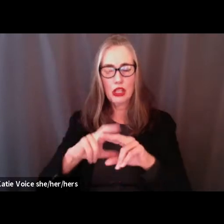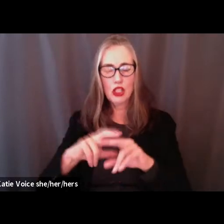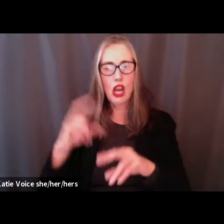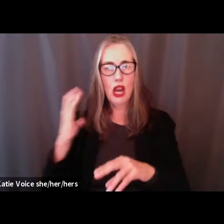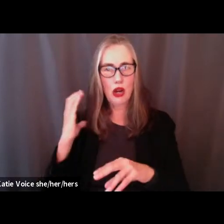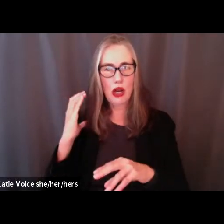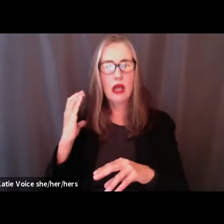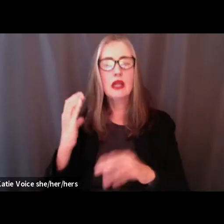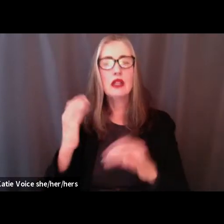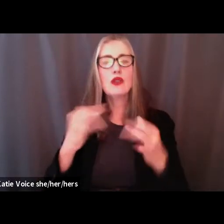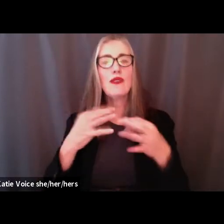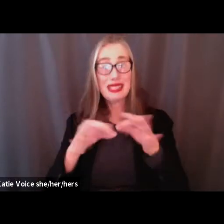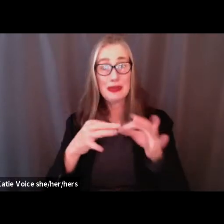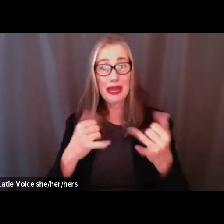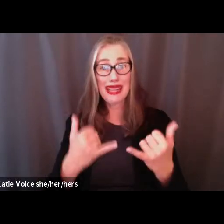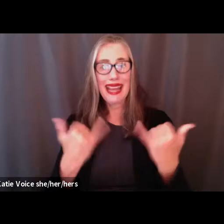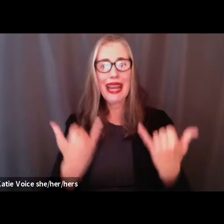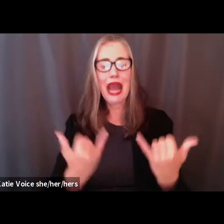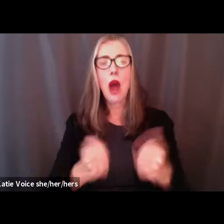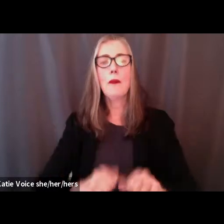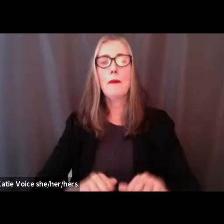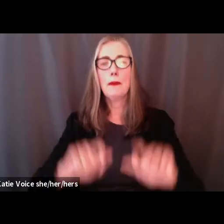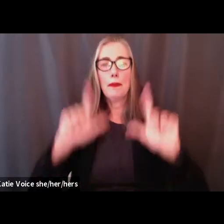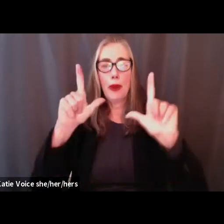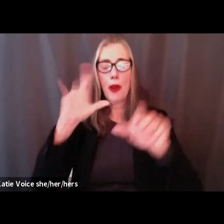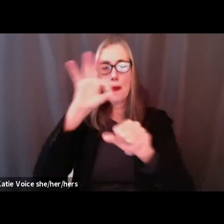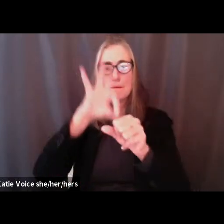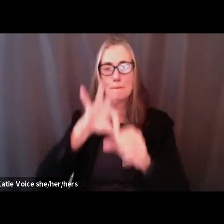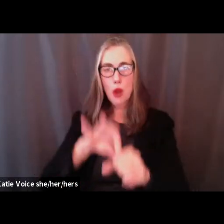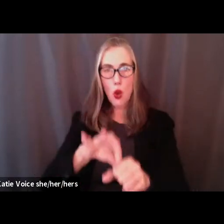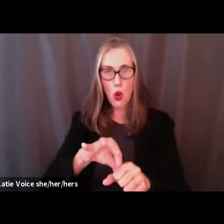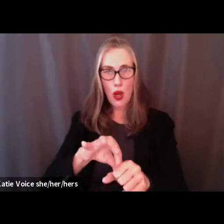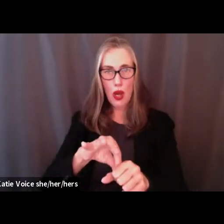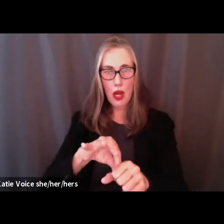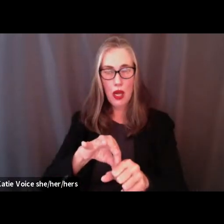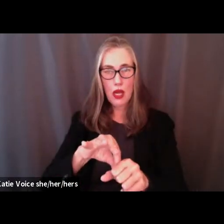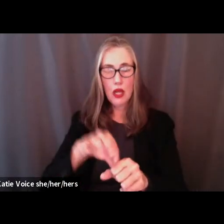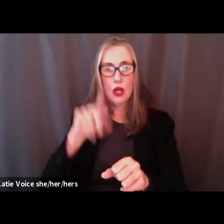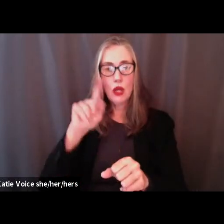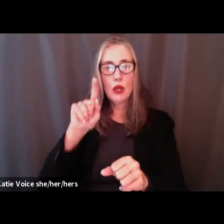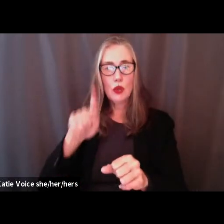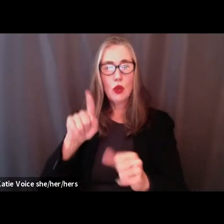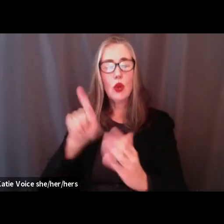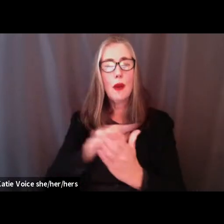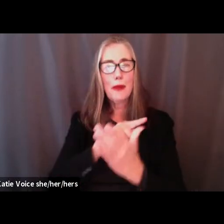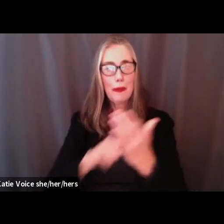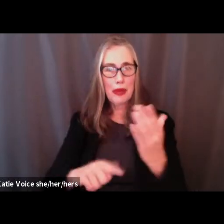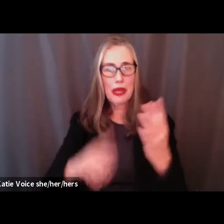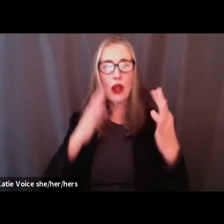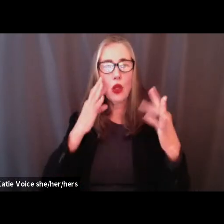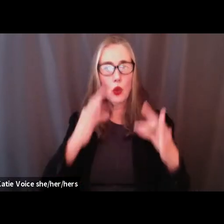poll to appeal the ruling of the presiding officer.